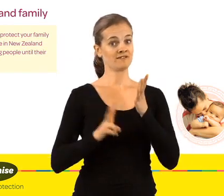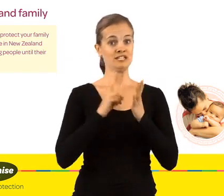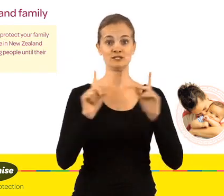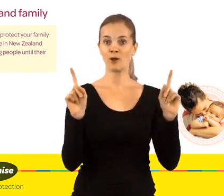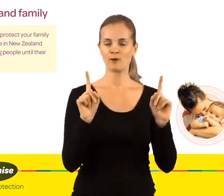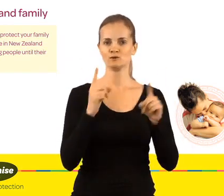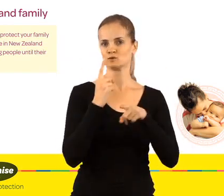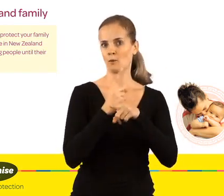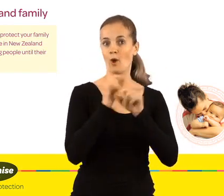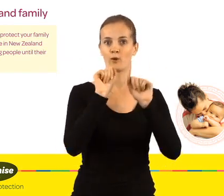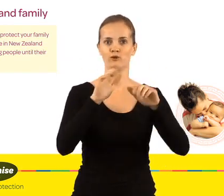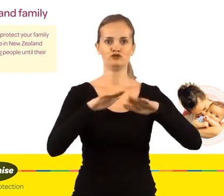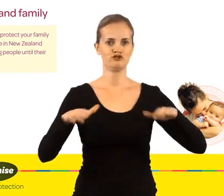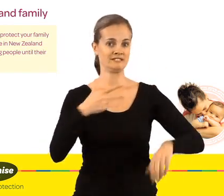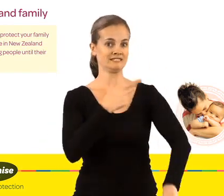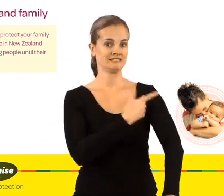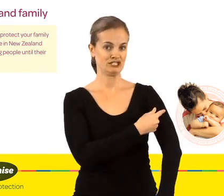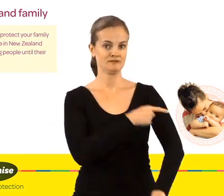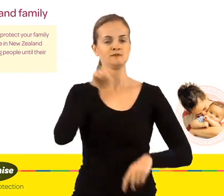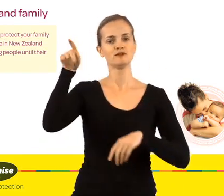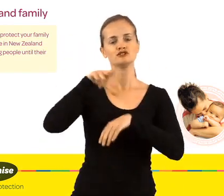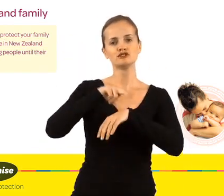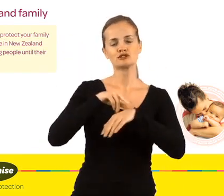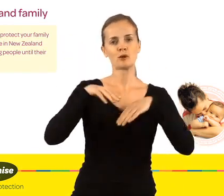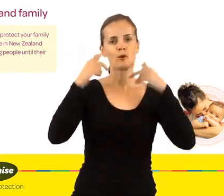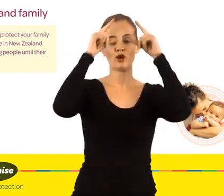This video discusses the process of immunizing your child against disease.